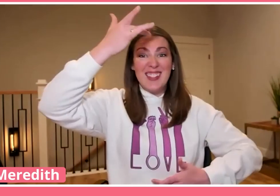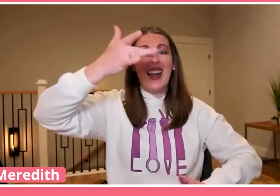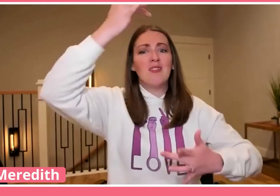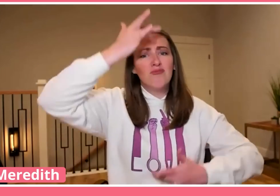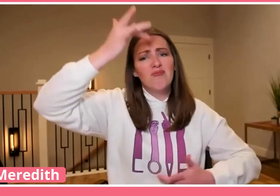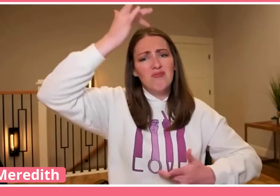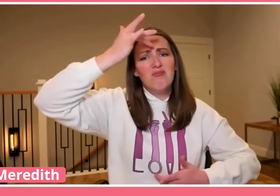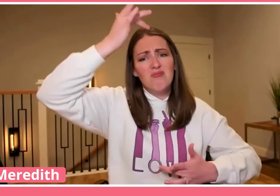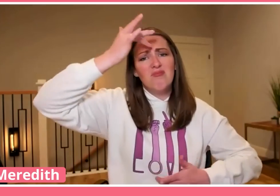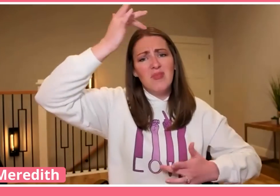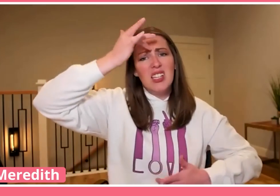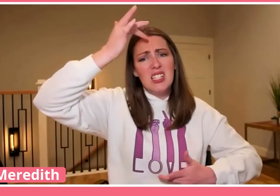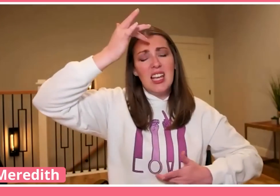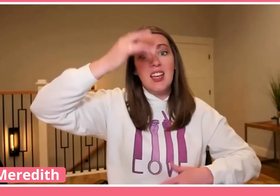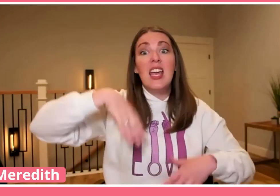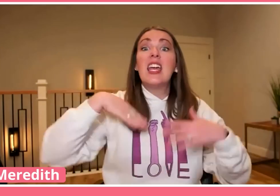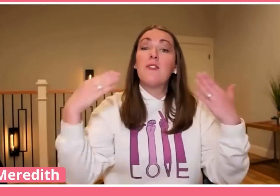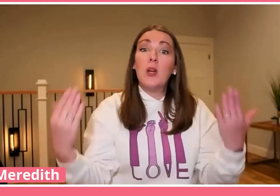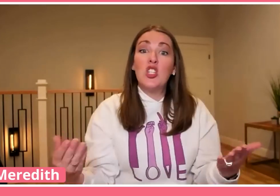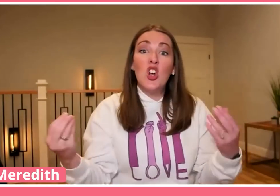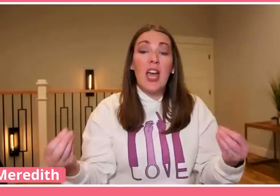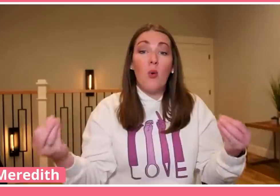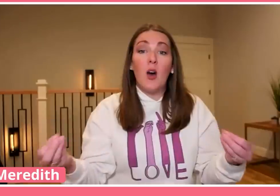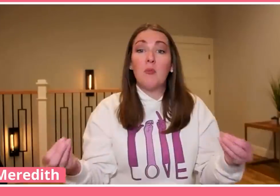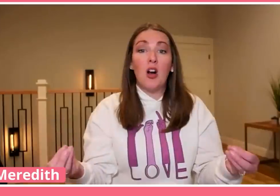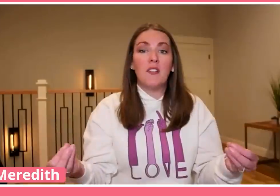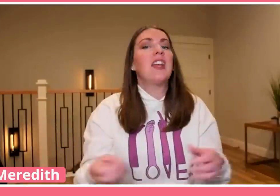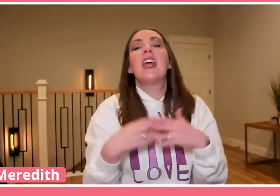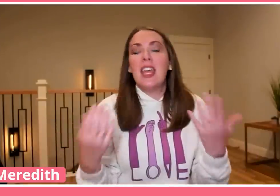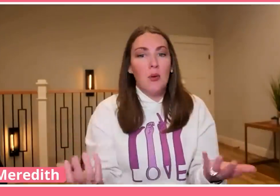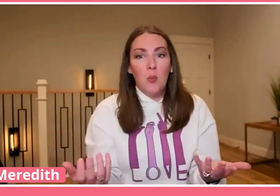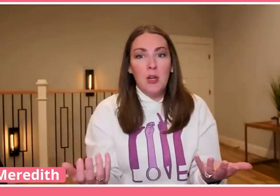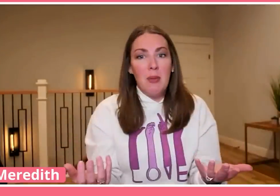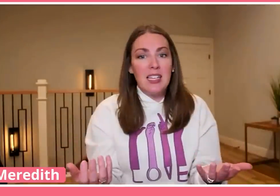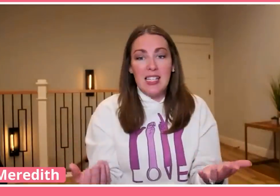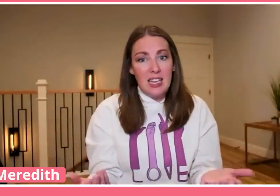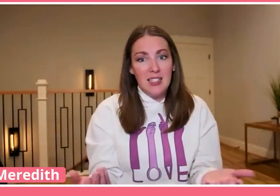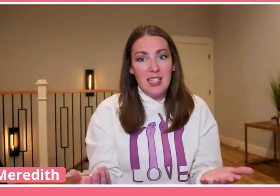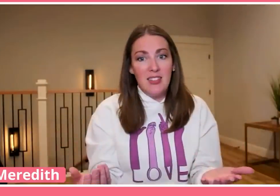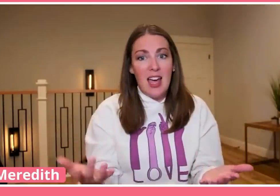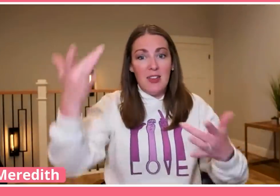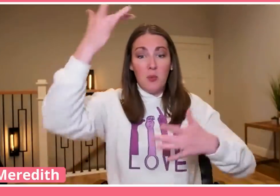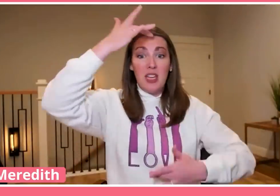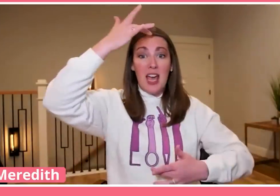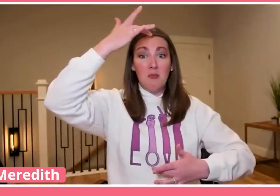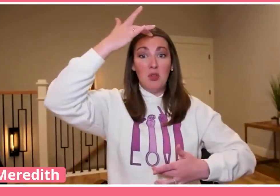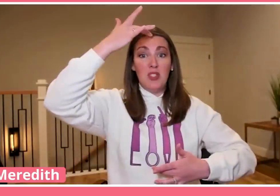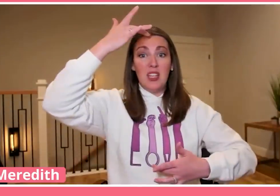sign sick. If we took out one part of it, it wouldn't make sense in that. If we had moved it